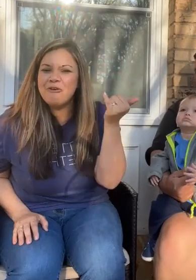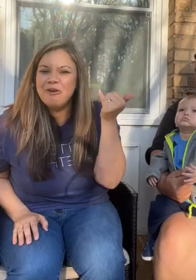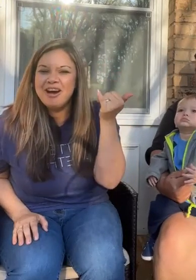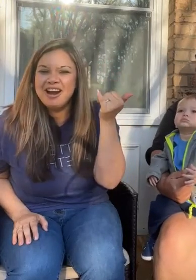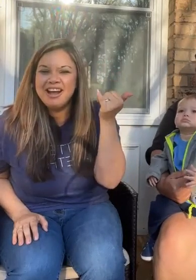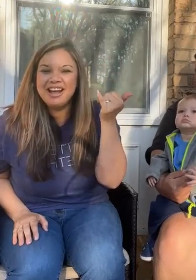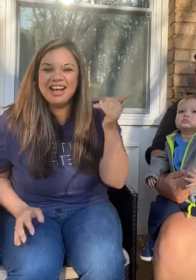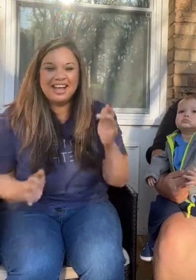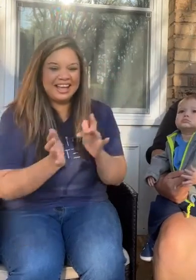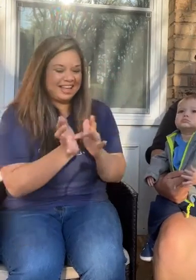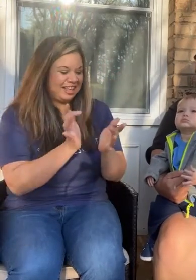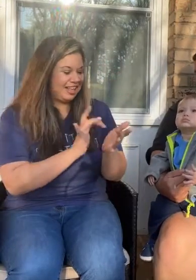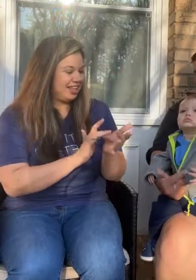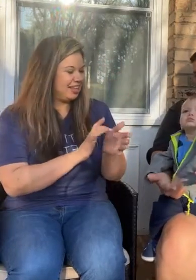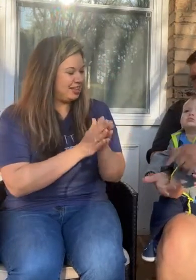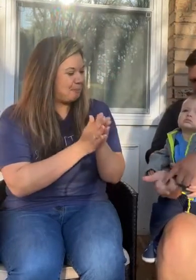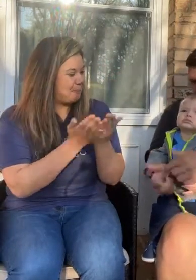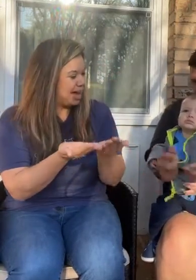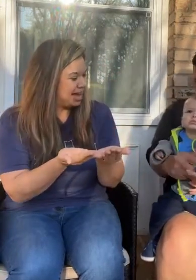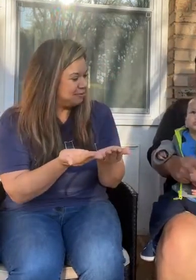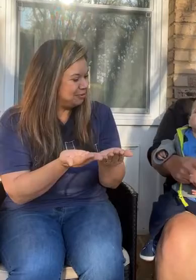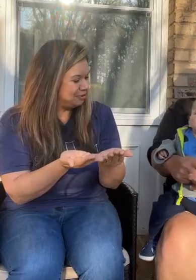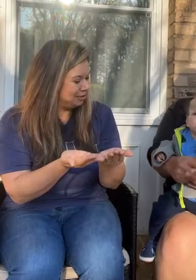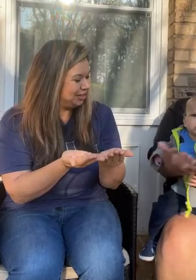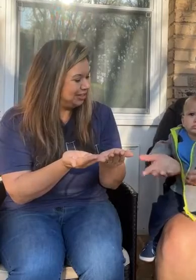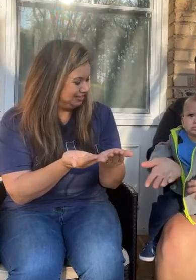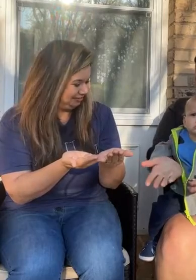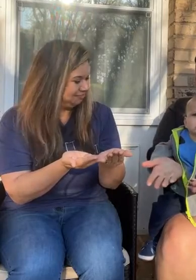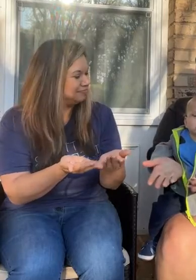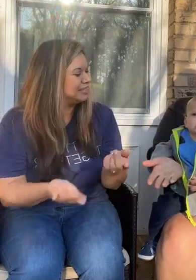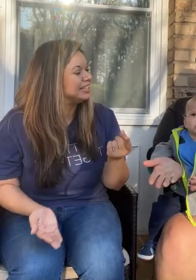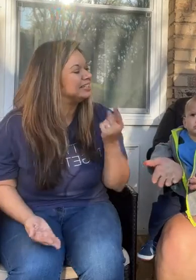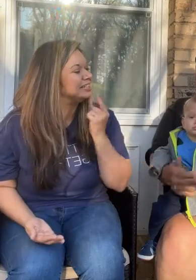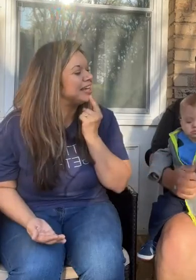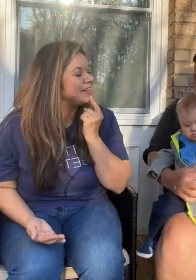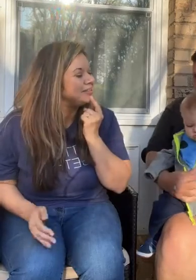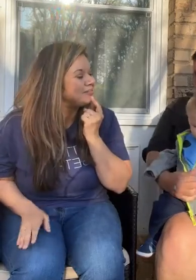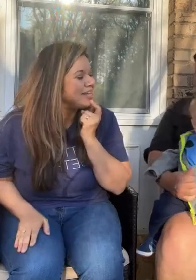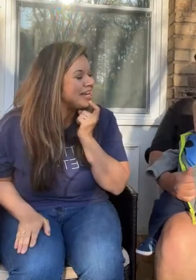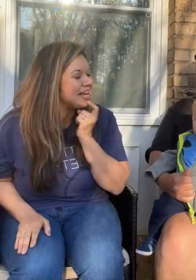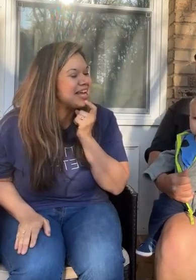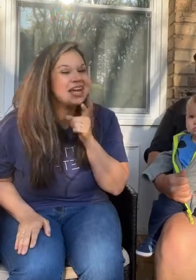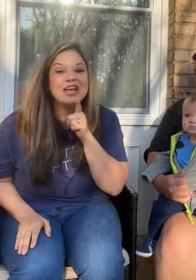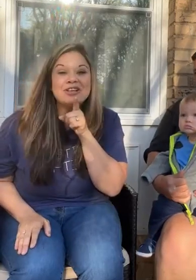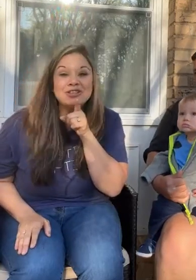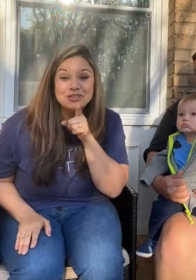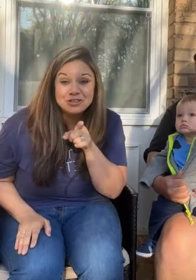For the Bible tells me so.